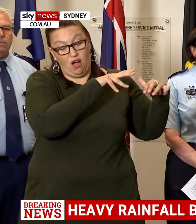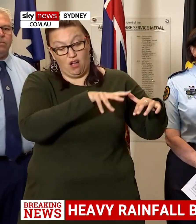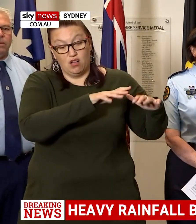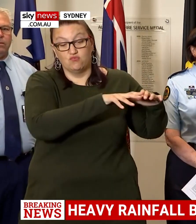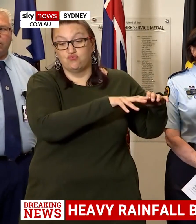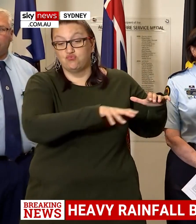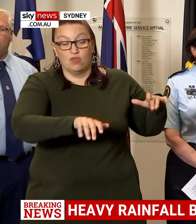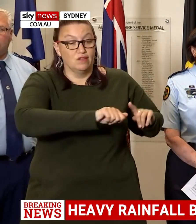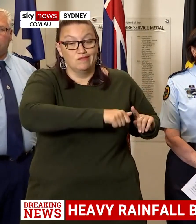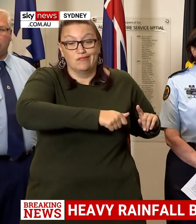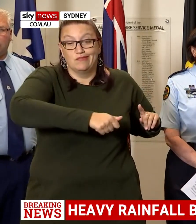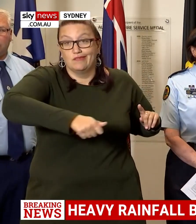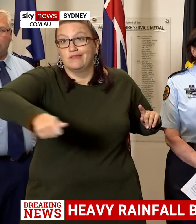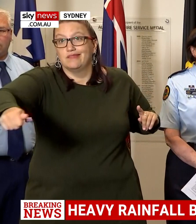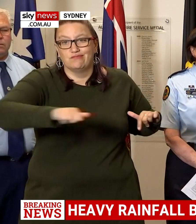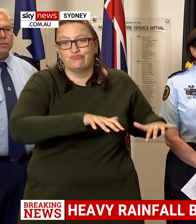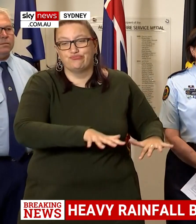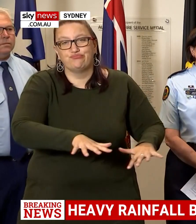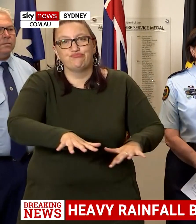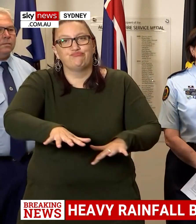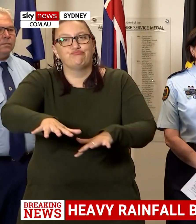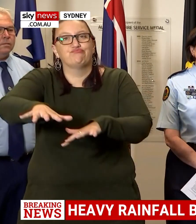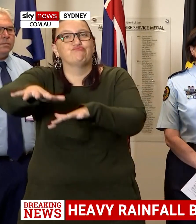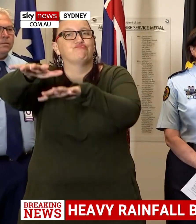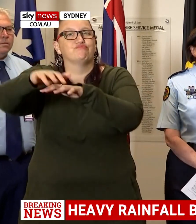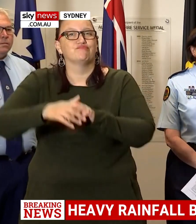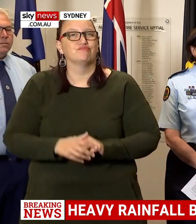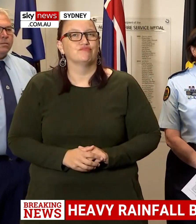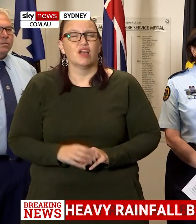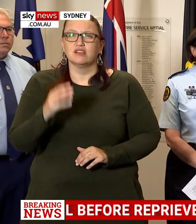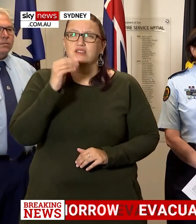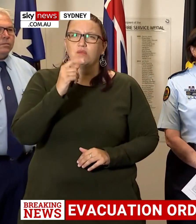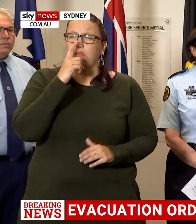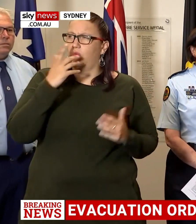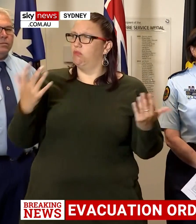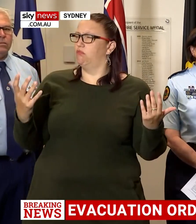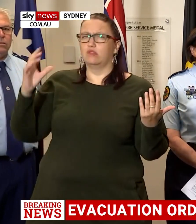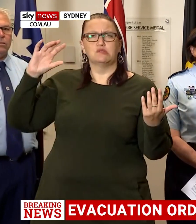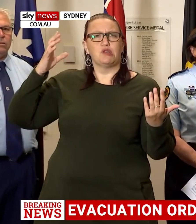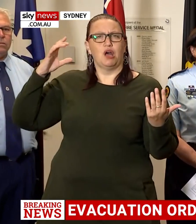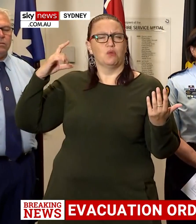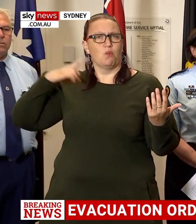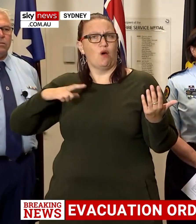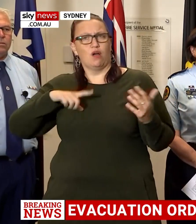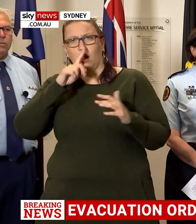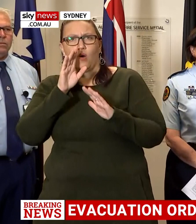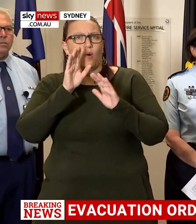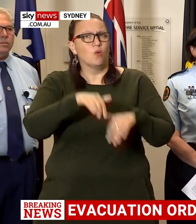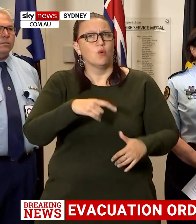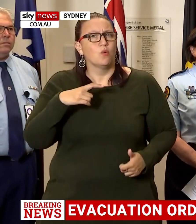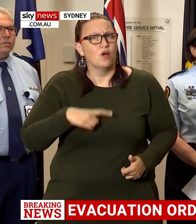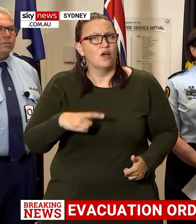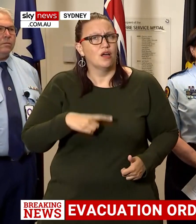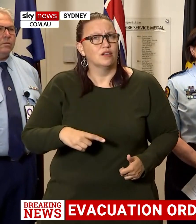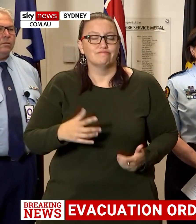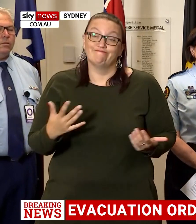of rivers. And so some of you may be wondering, if it's a sunny day, why you can't go back home. It's because conditions are unsafe for that to